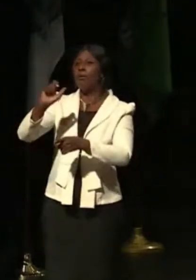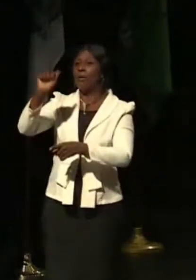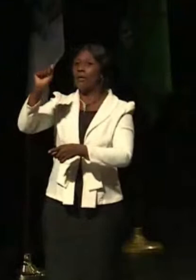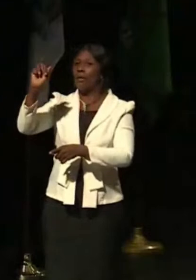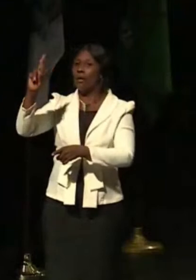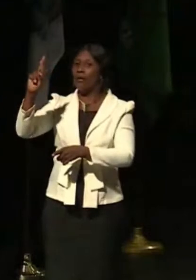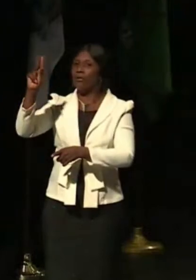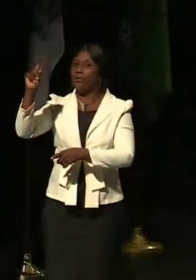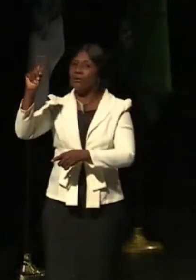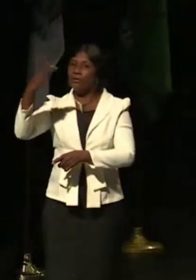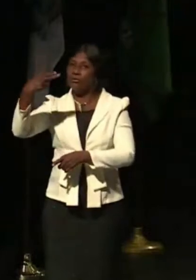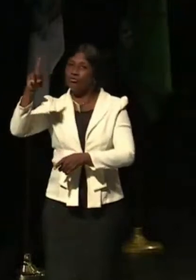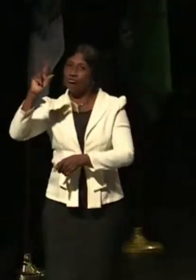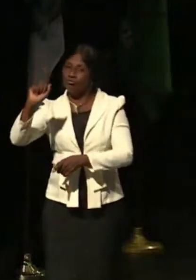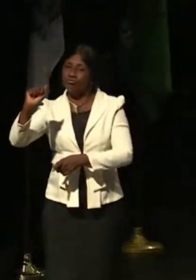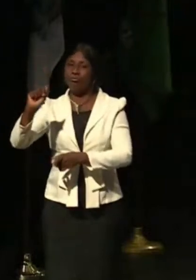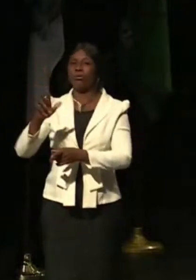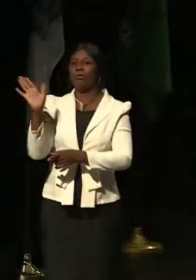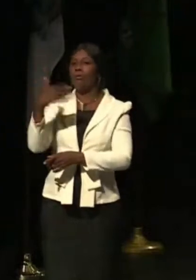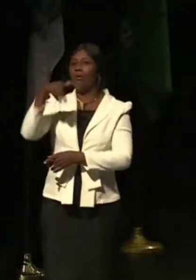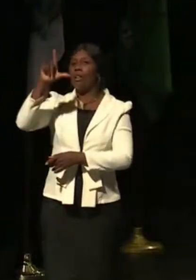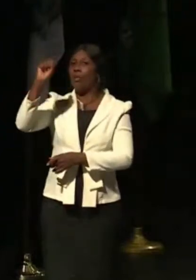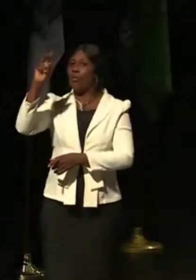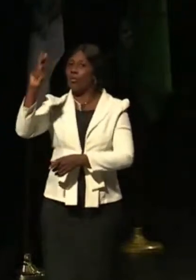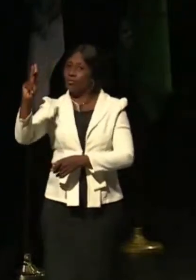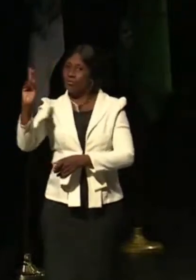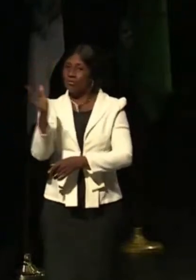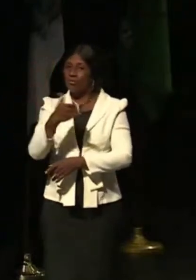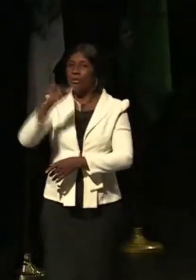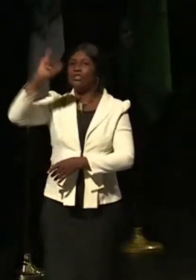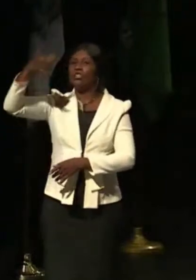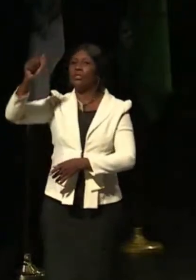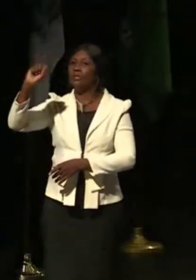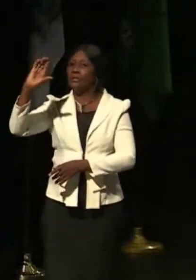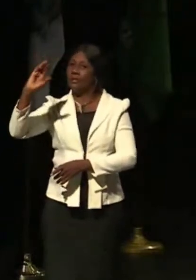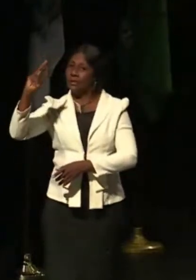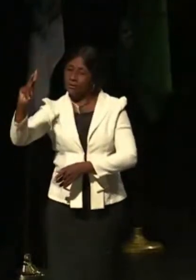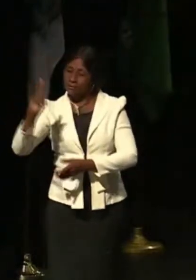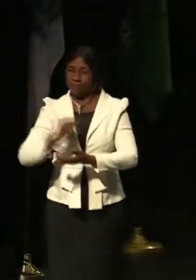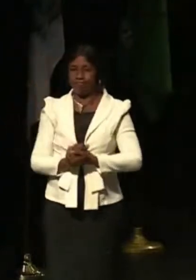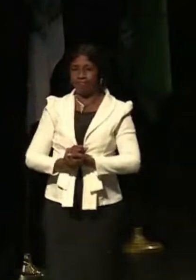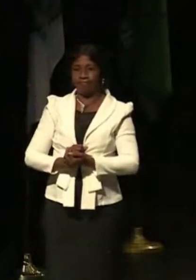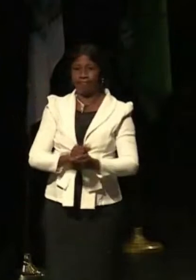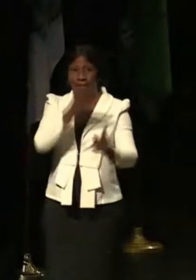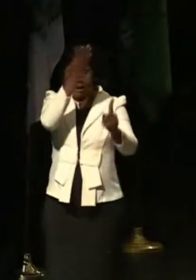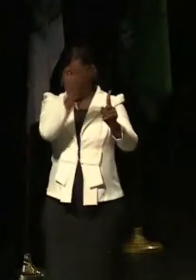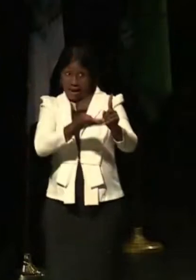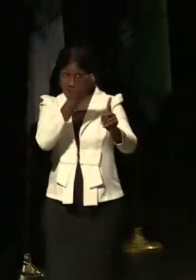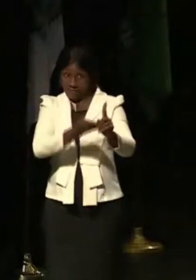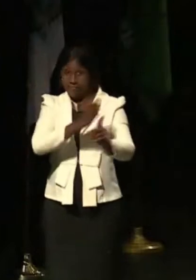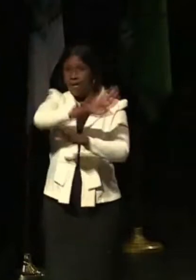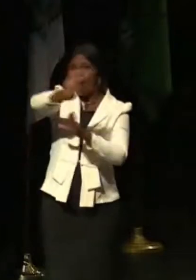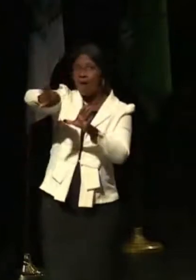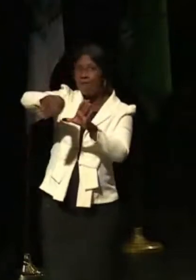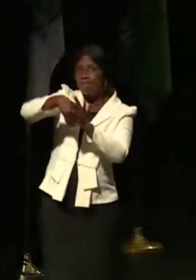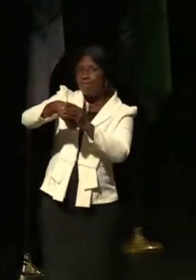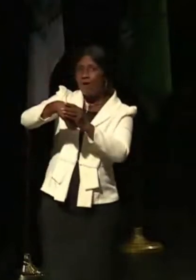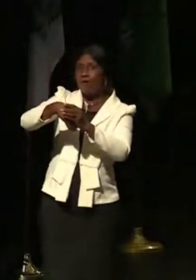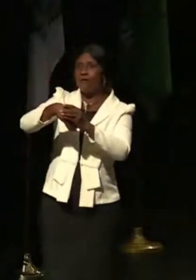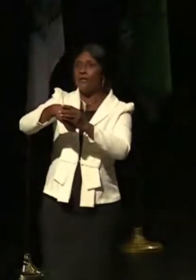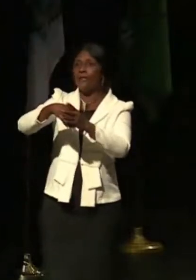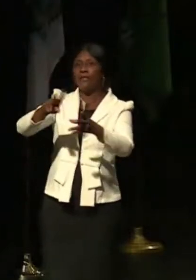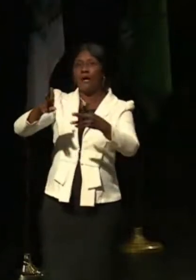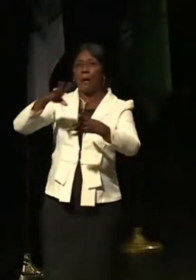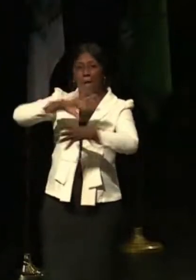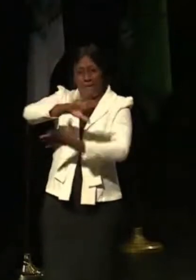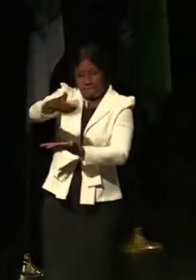School of Business. Mr. Roach, who is pivotal in the local manufacturing industry, has been